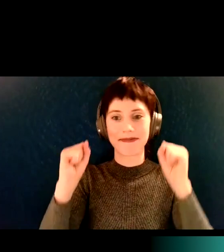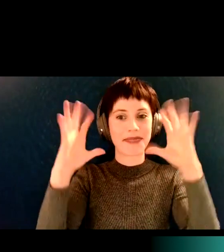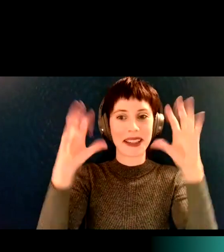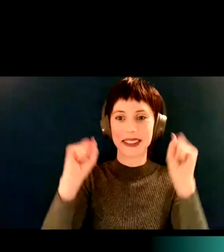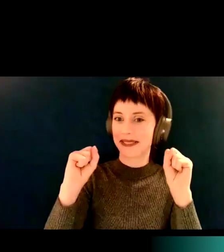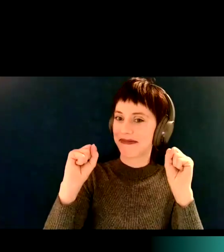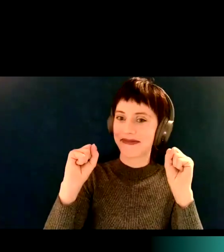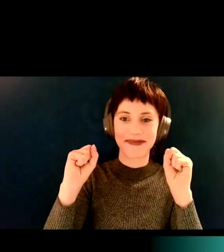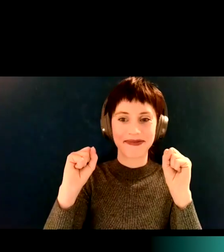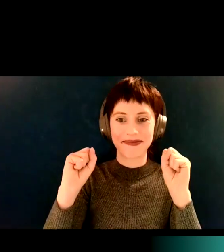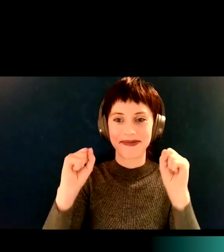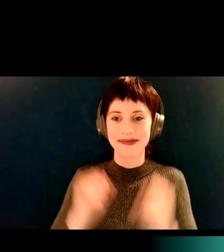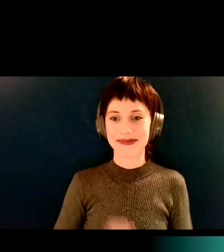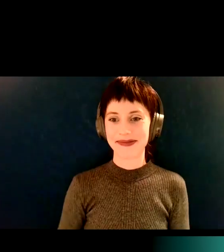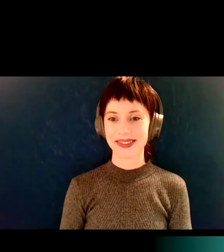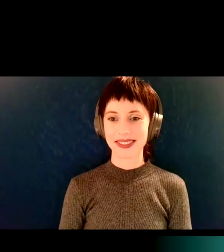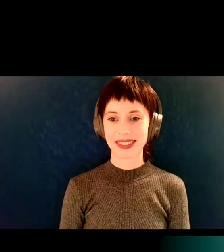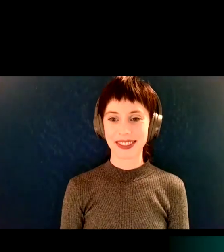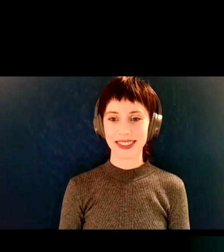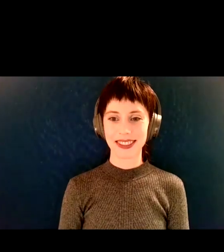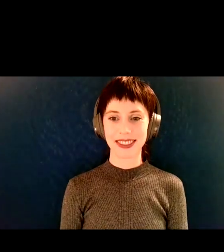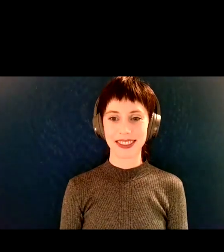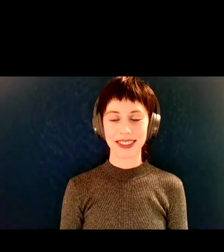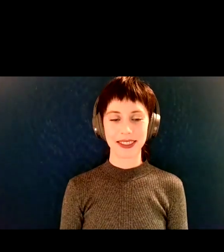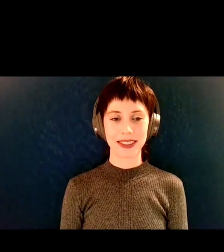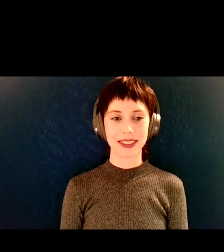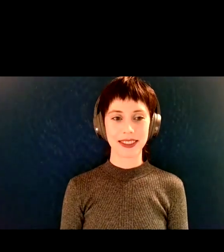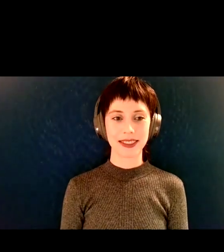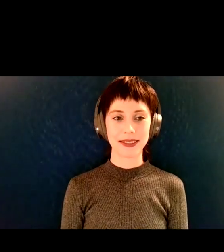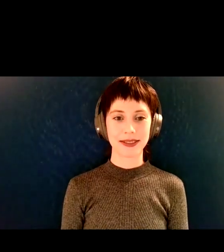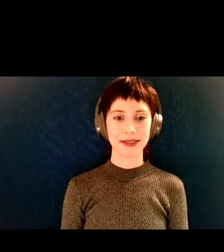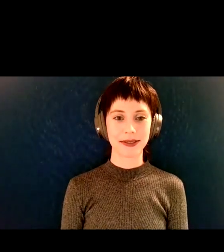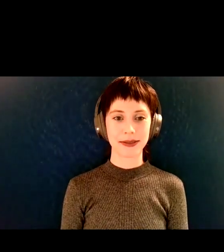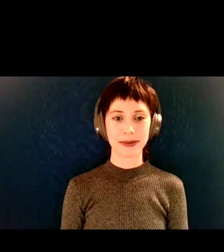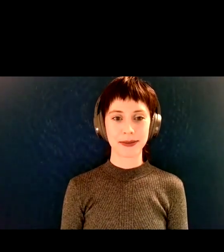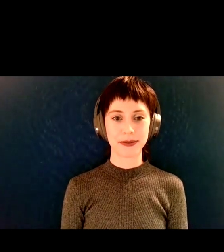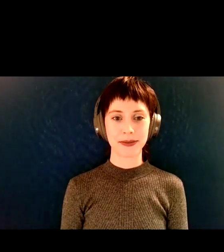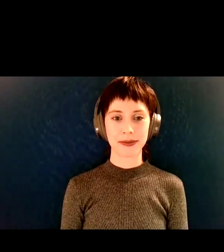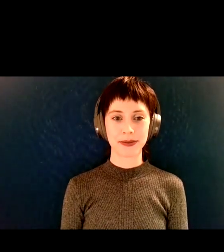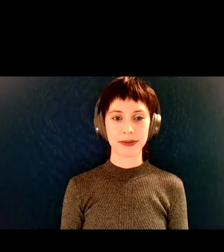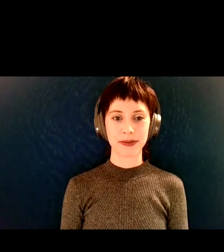I looked over the